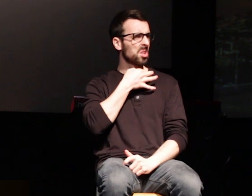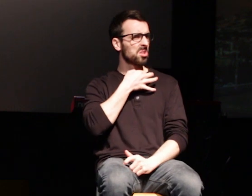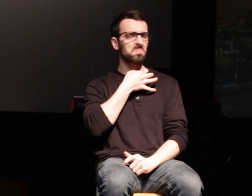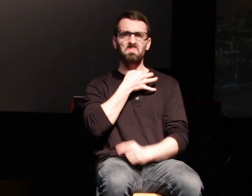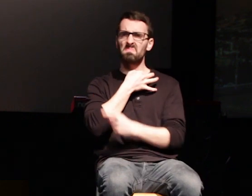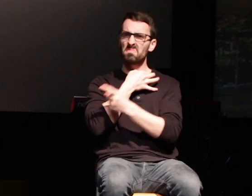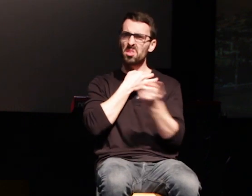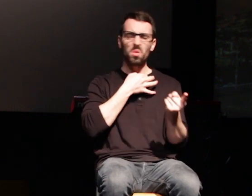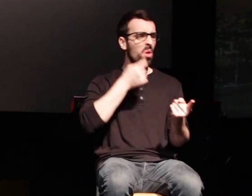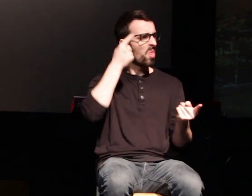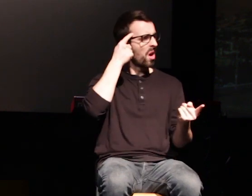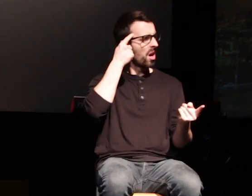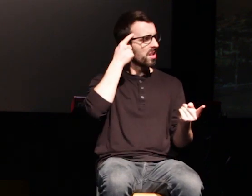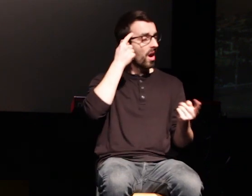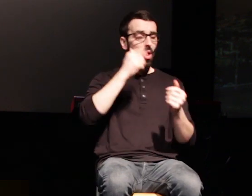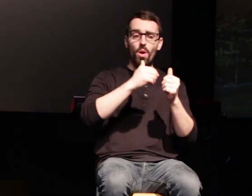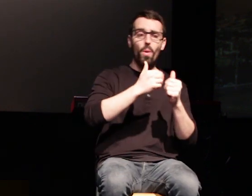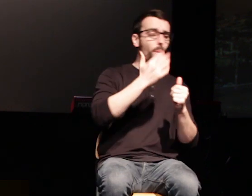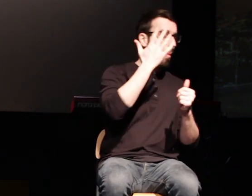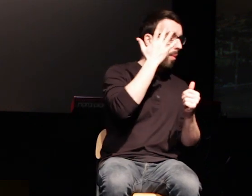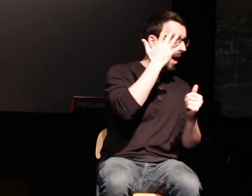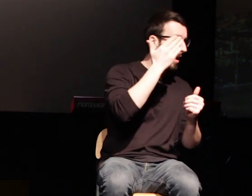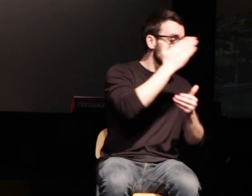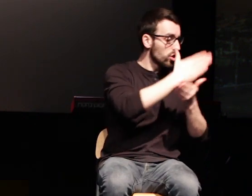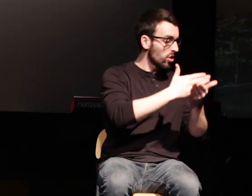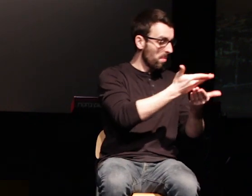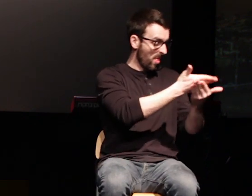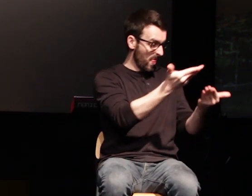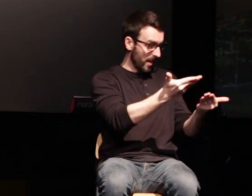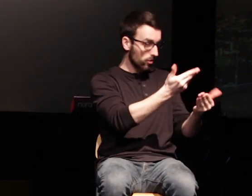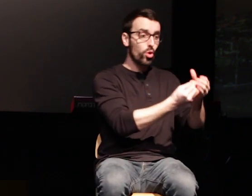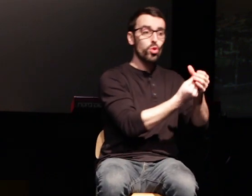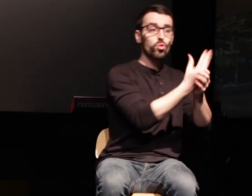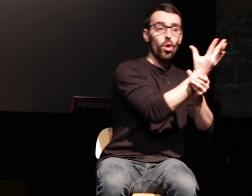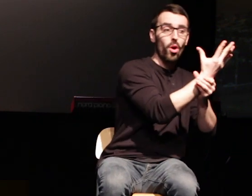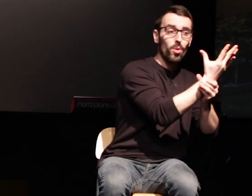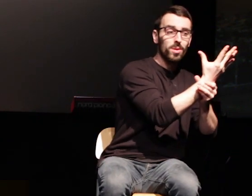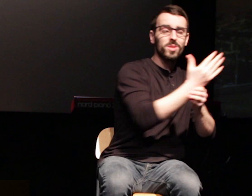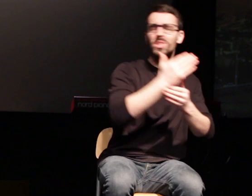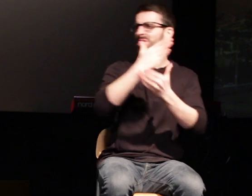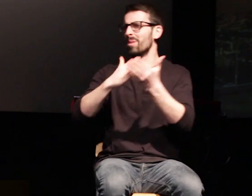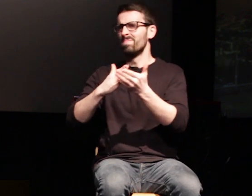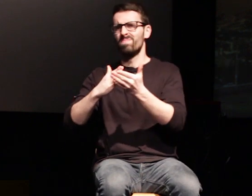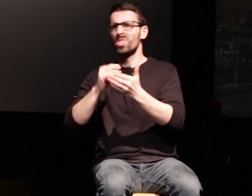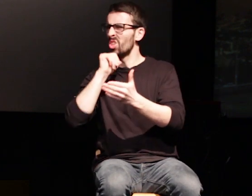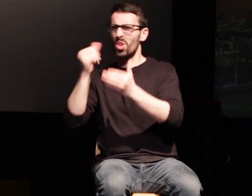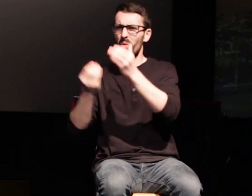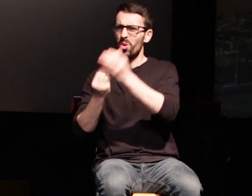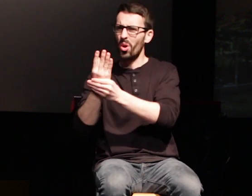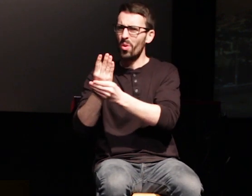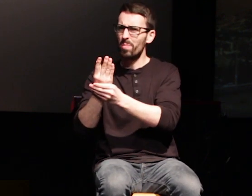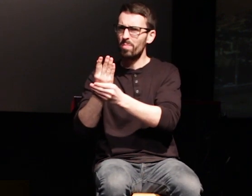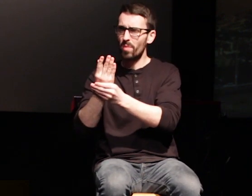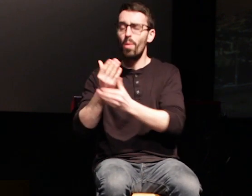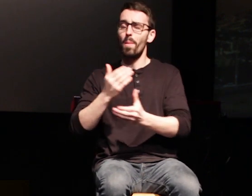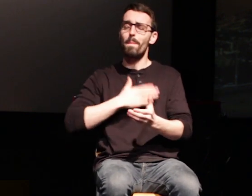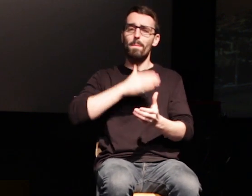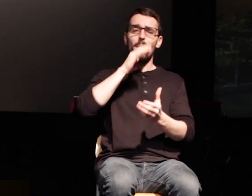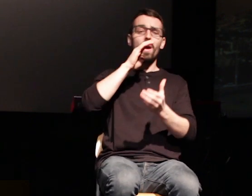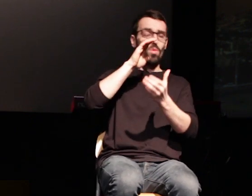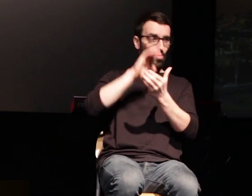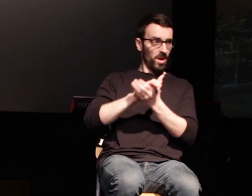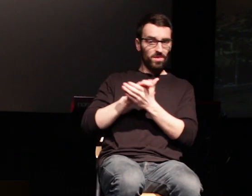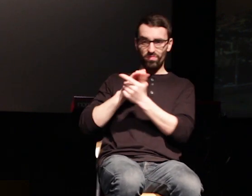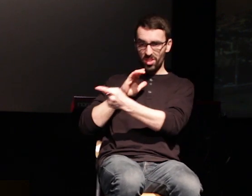don't? My wife, she's not a flowers girl. She doesn't like roses or carnations or daisies or anything like that. She